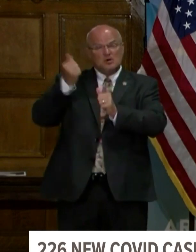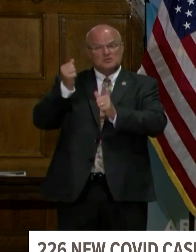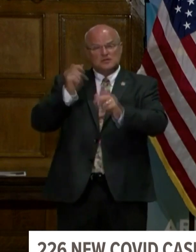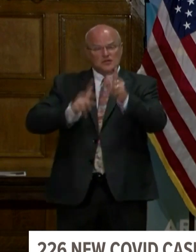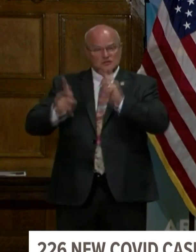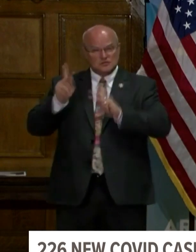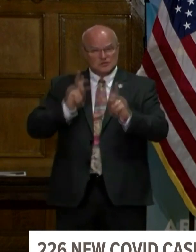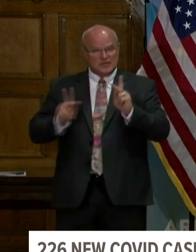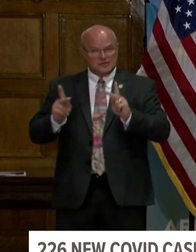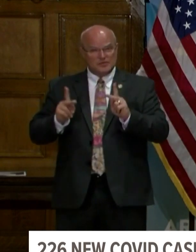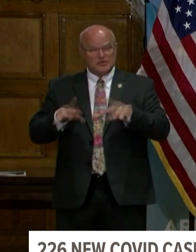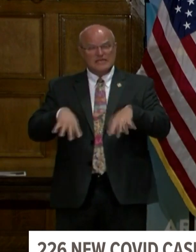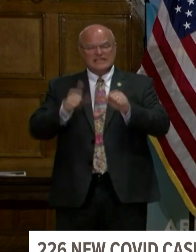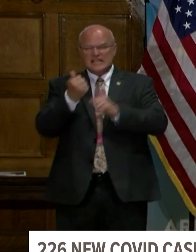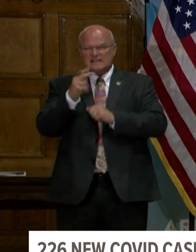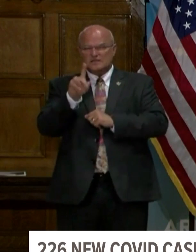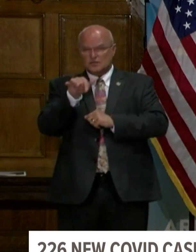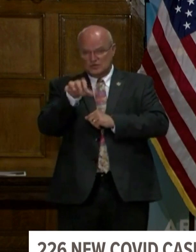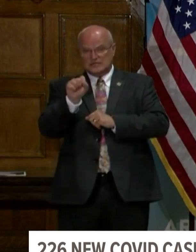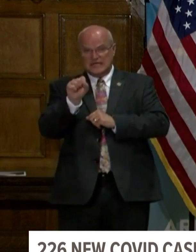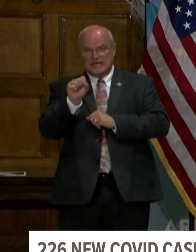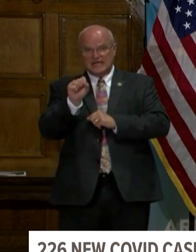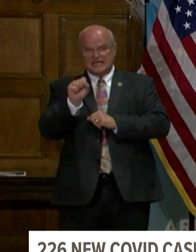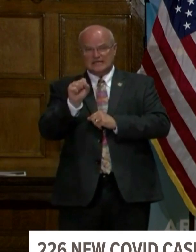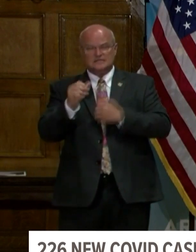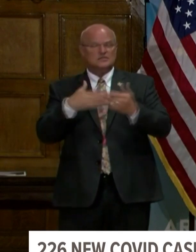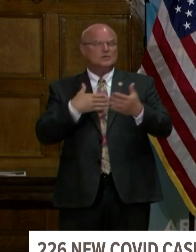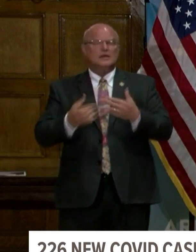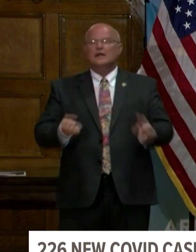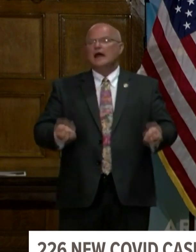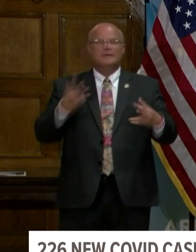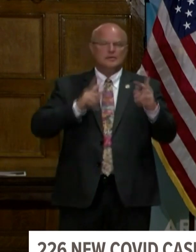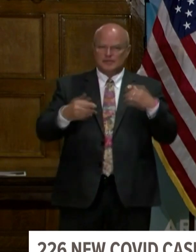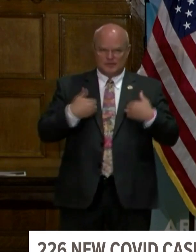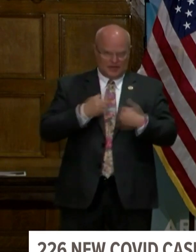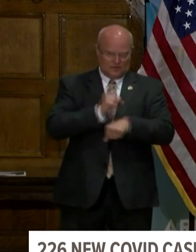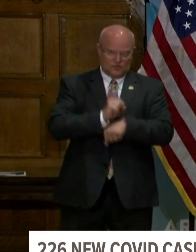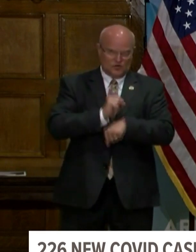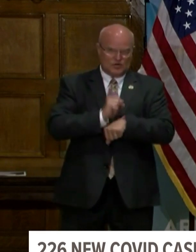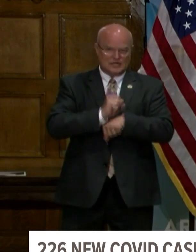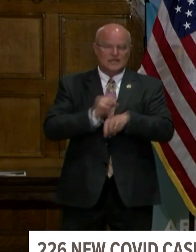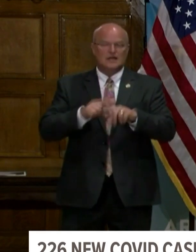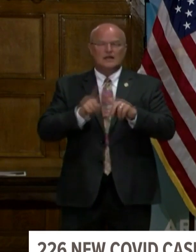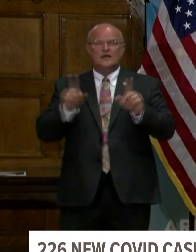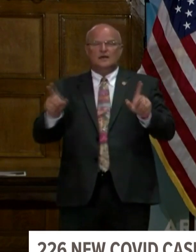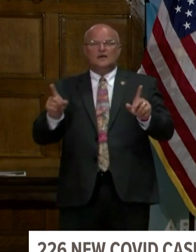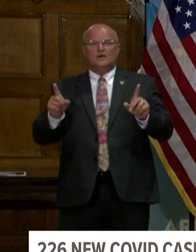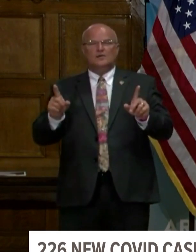those. It takes a few days, no matter how many you have,